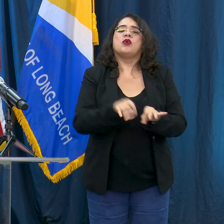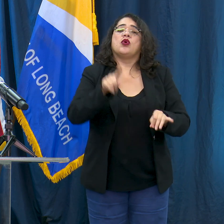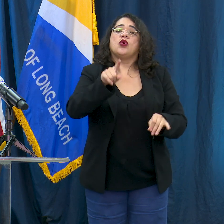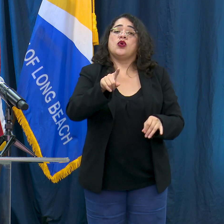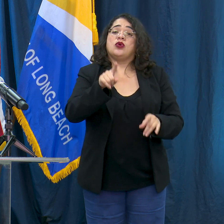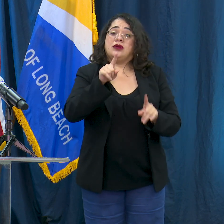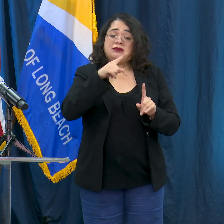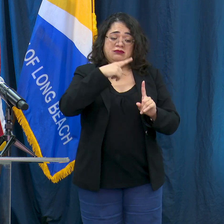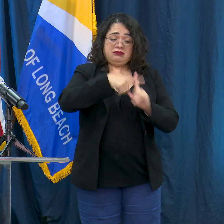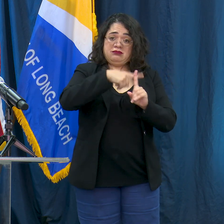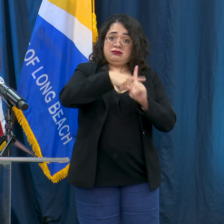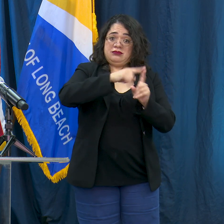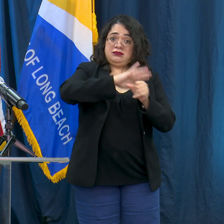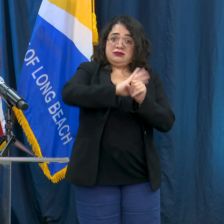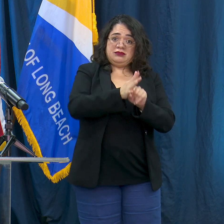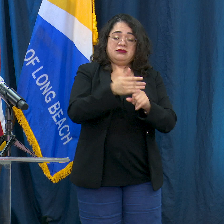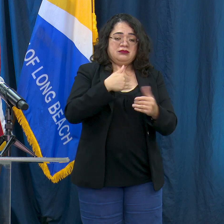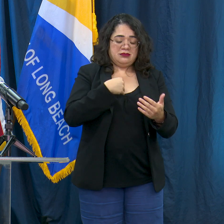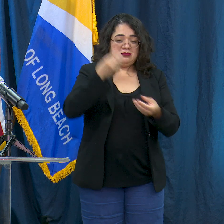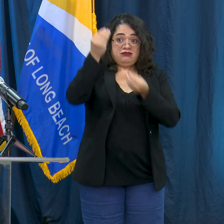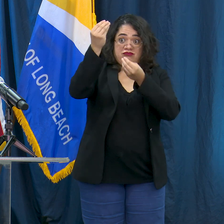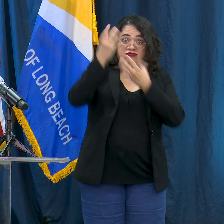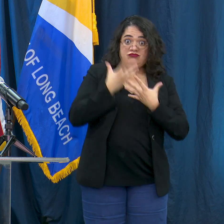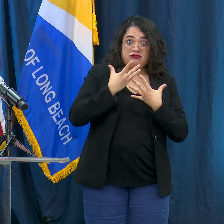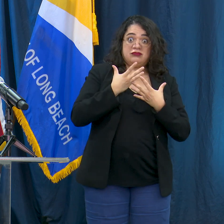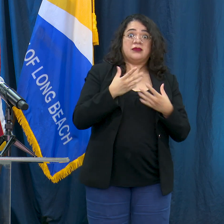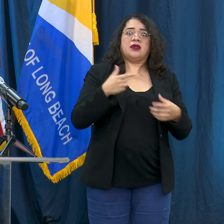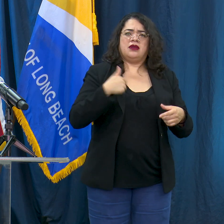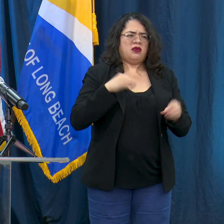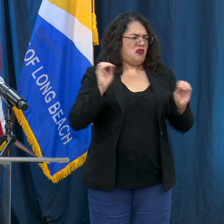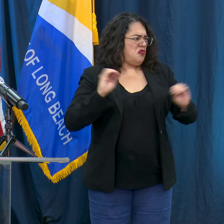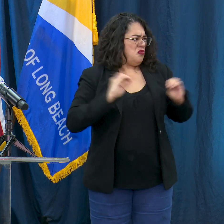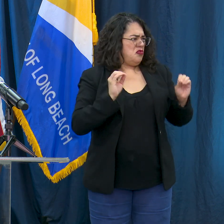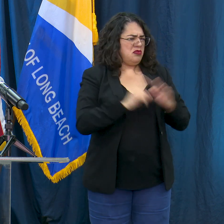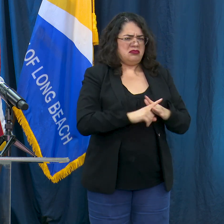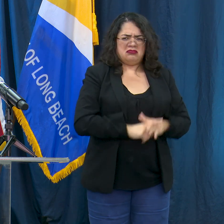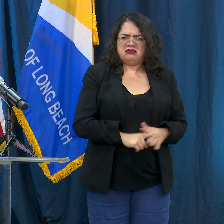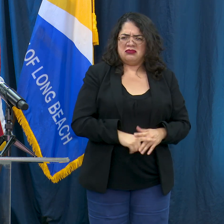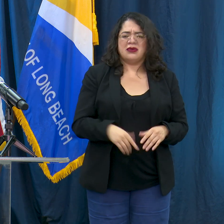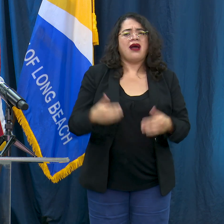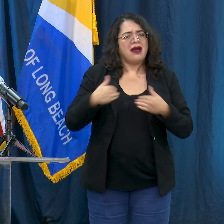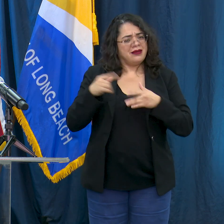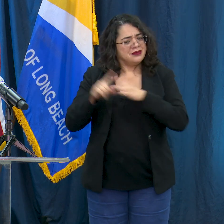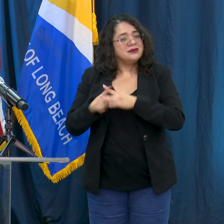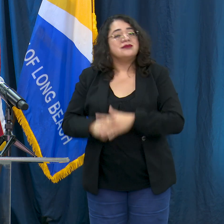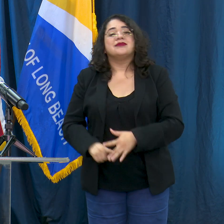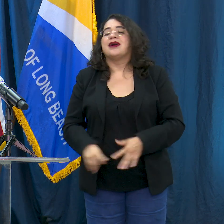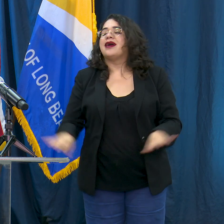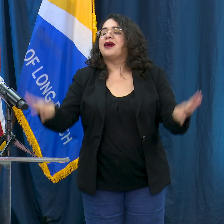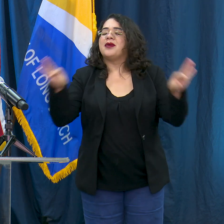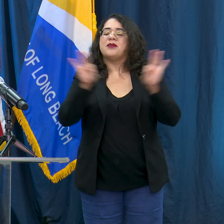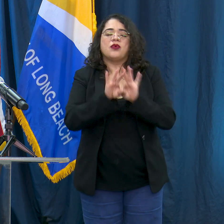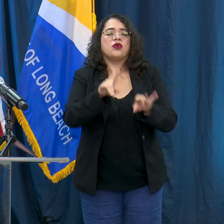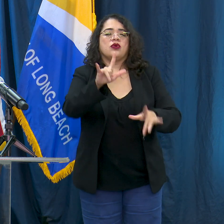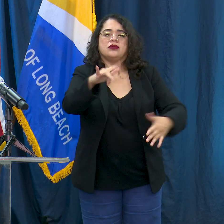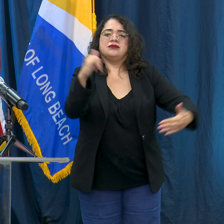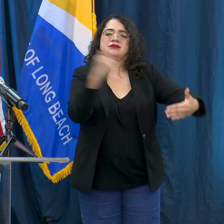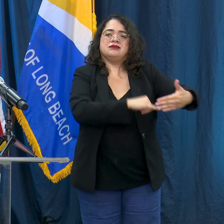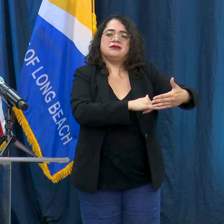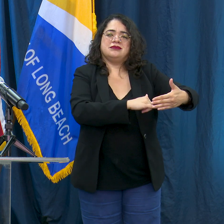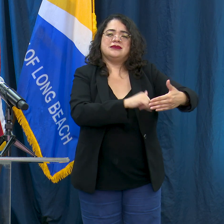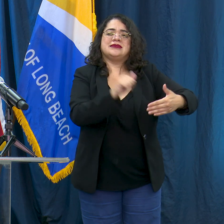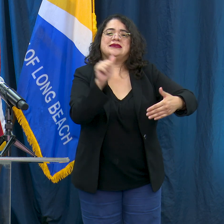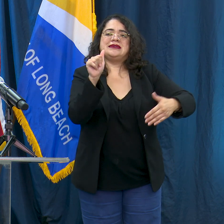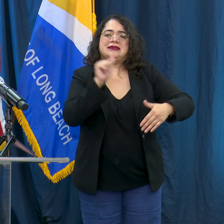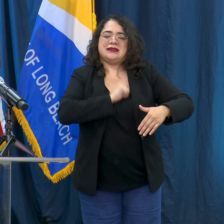you have tested positive for COVID-19, whether you're symptomatic or not, or you think you might be infected, you must self-isolate in your home